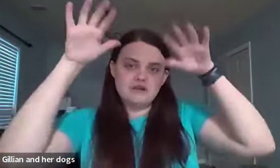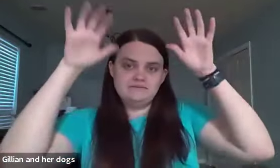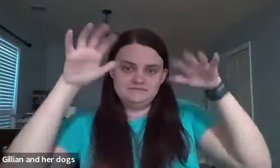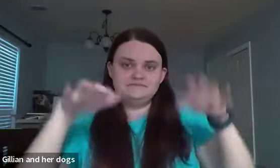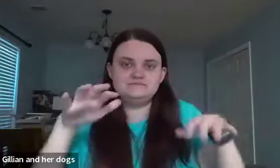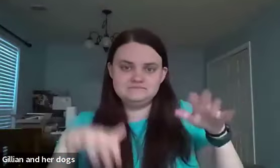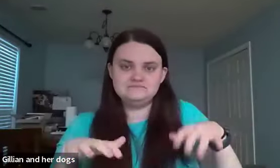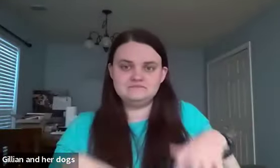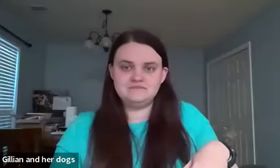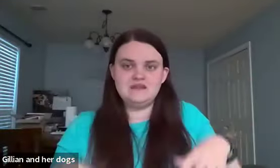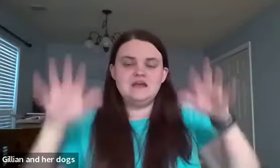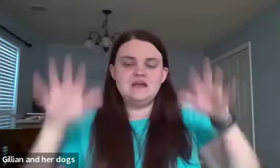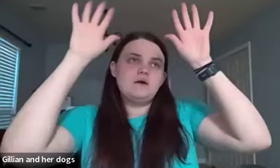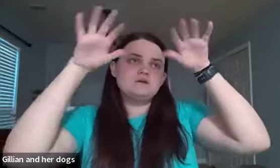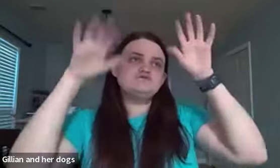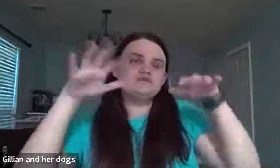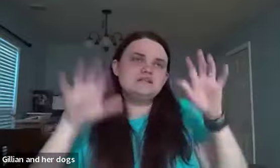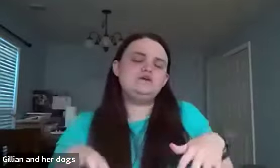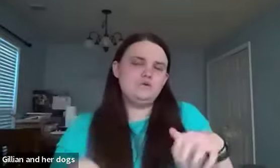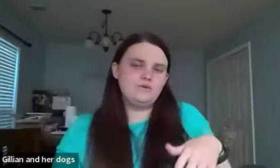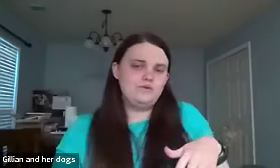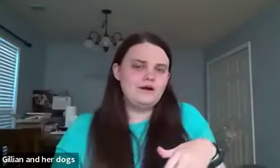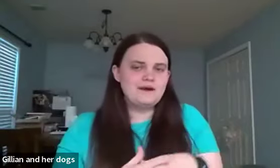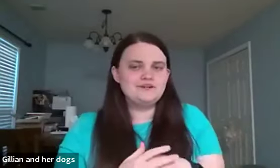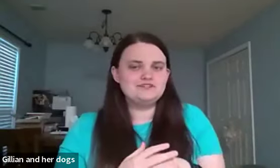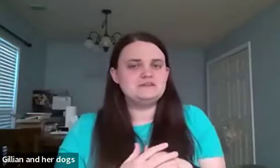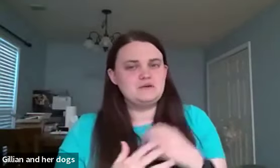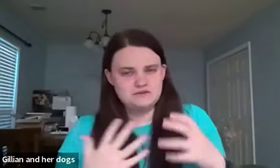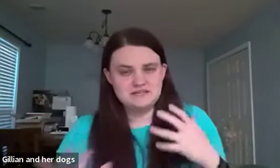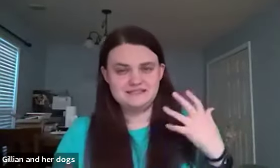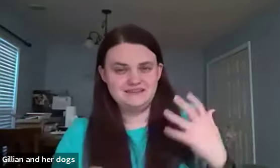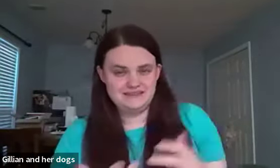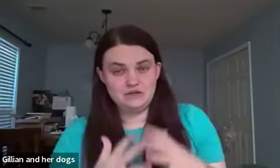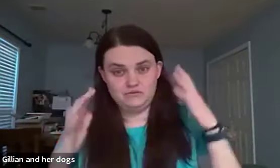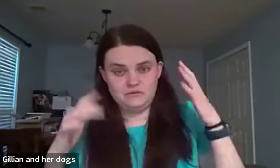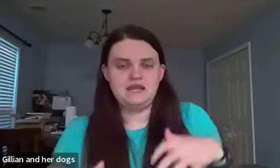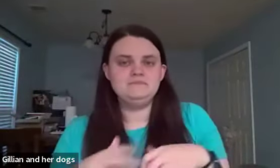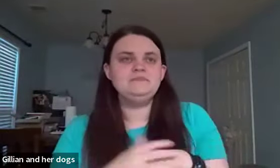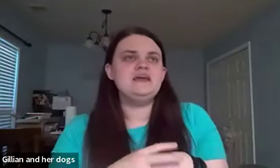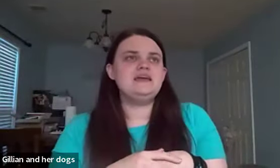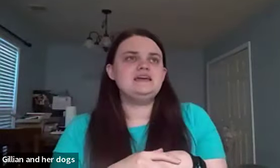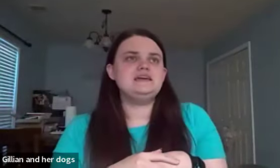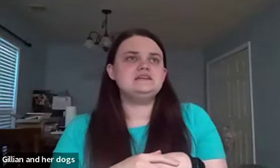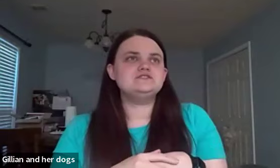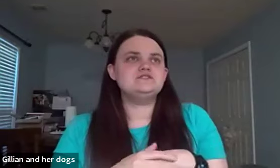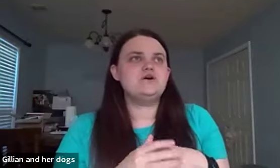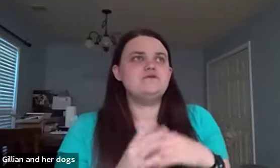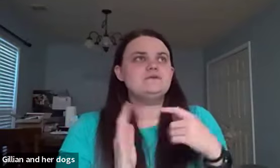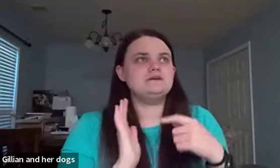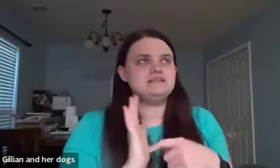rain. Now, what's really cool about when you're doing like weather signs like rain is, so for